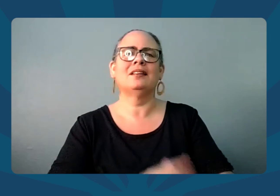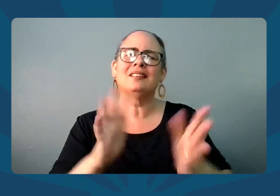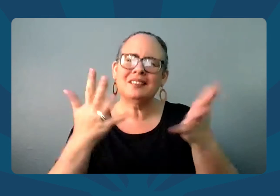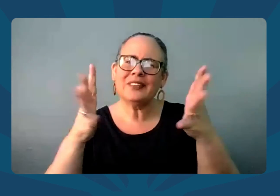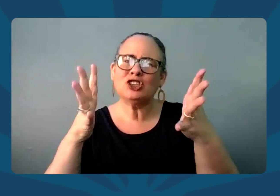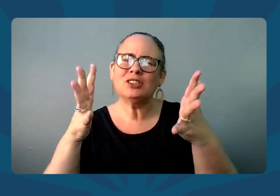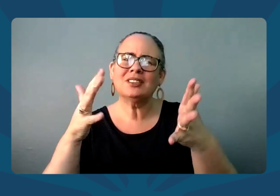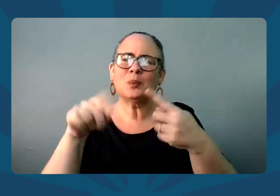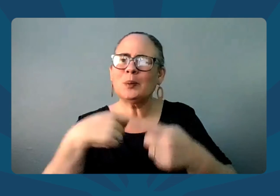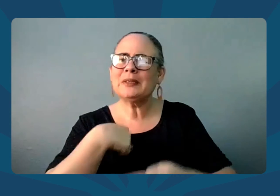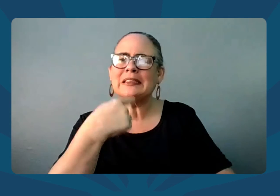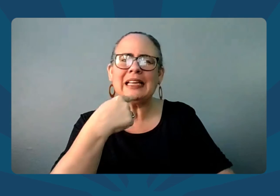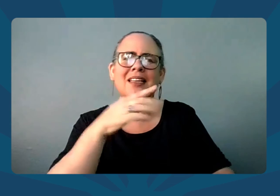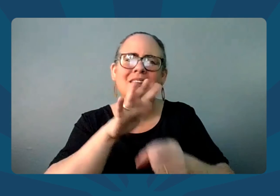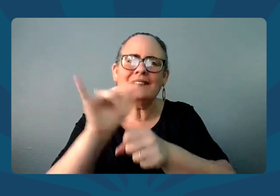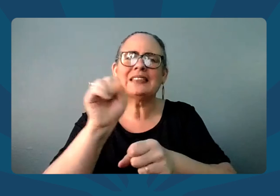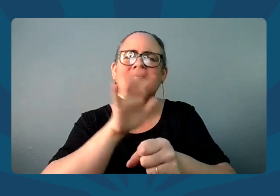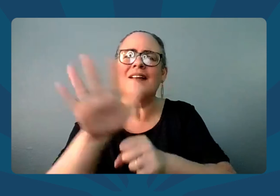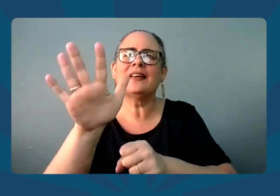When do we say enough is enough?